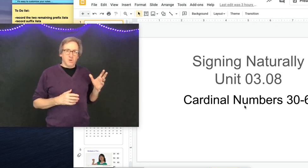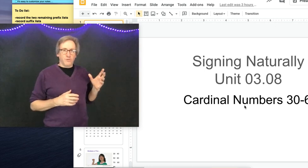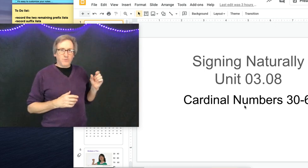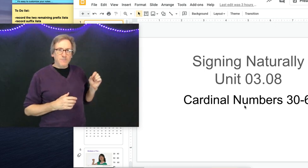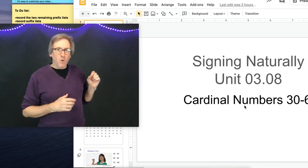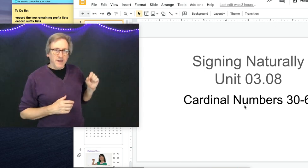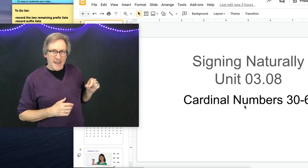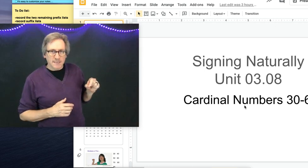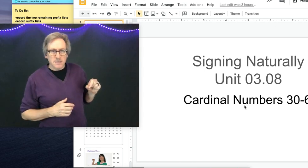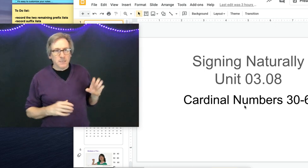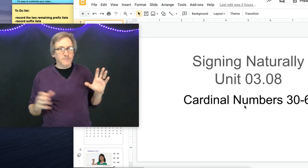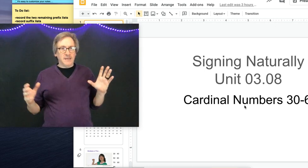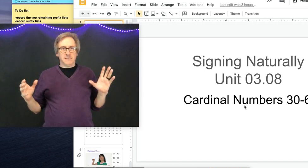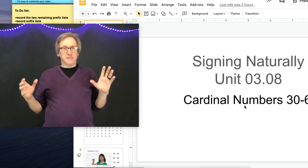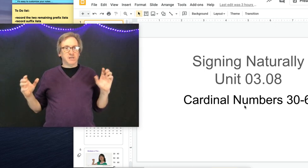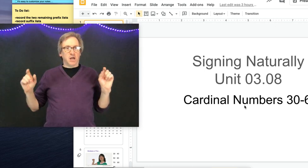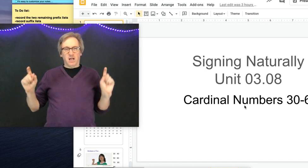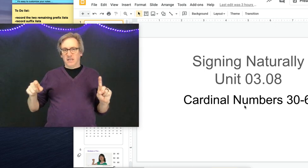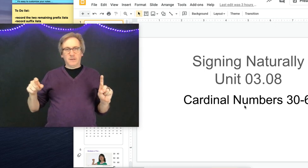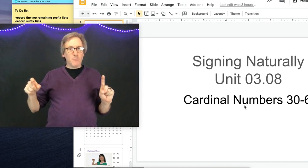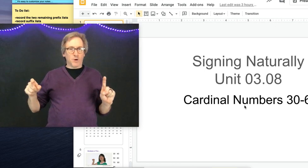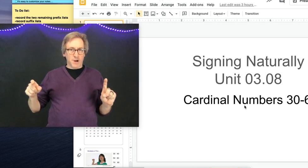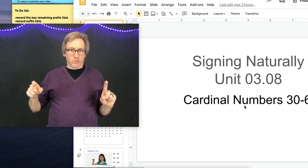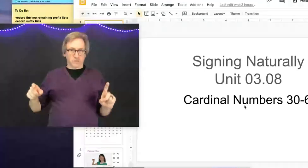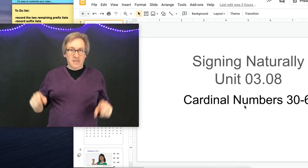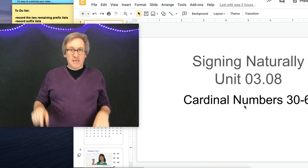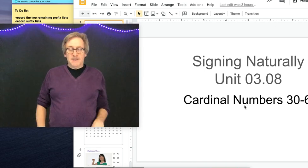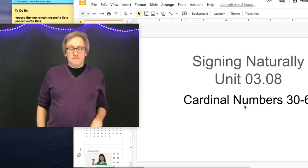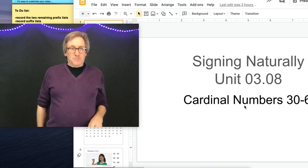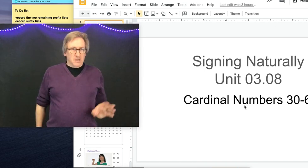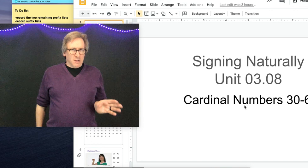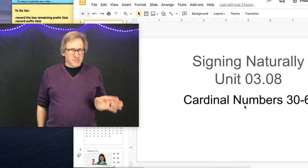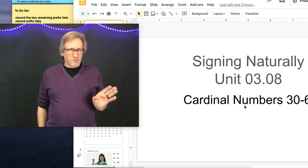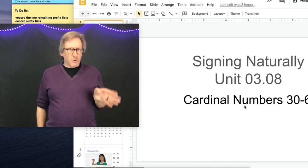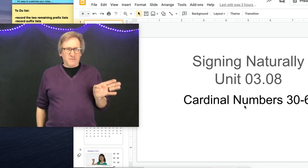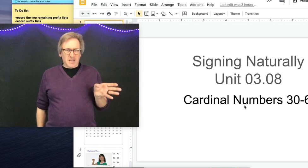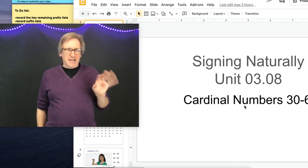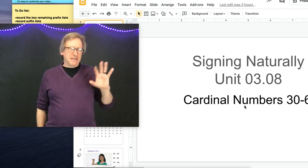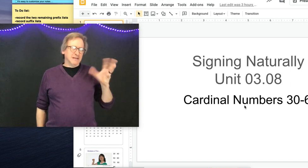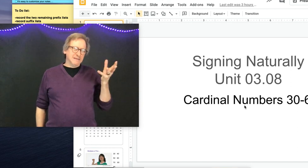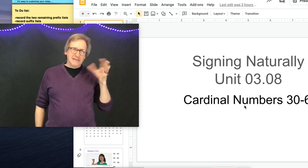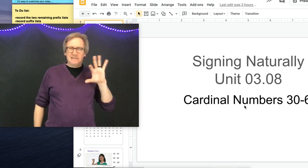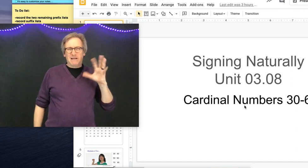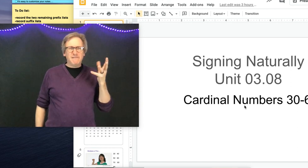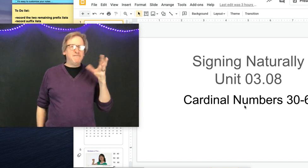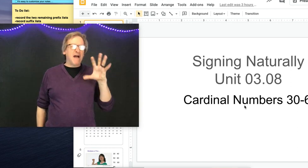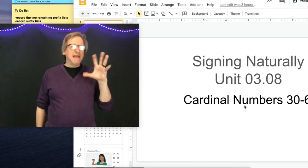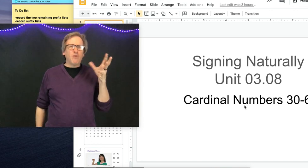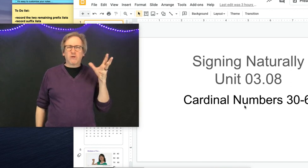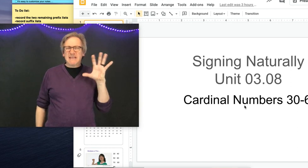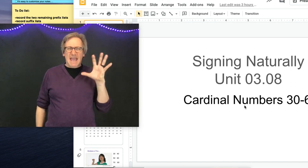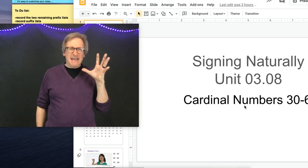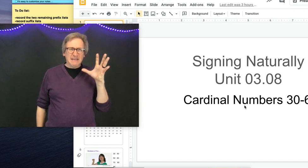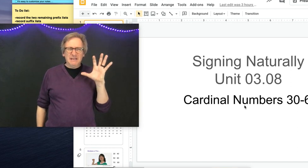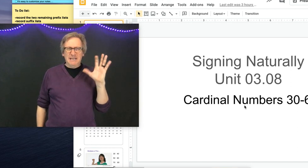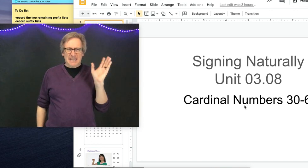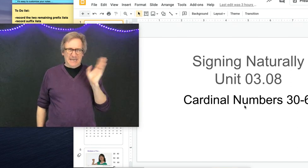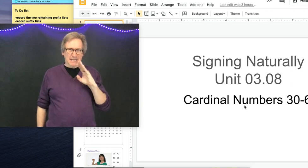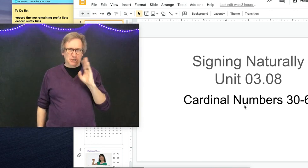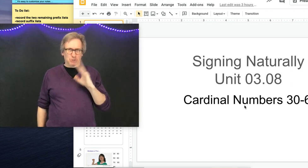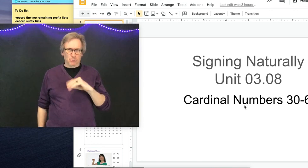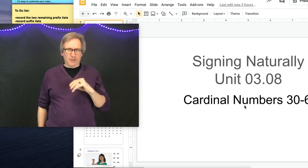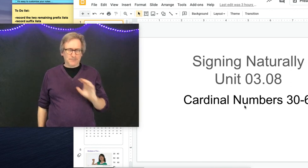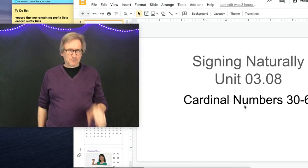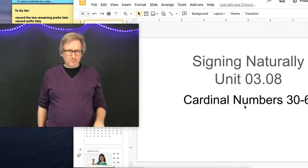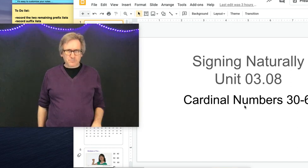Okay, so 3.8 is a little bit more numbers. So far, we've done like 5 or 10 in